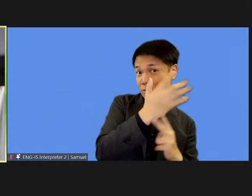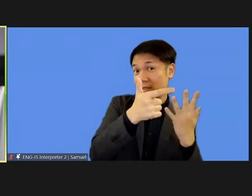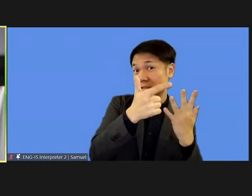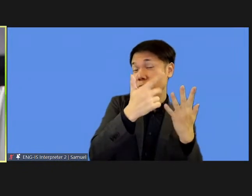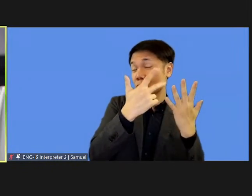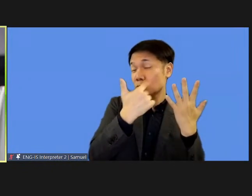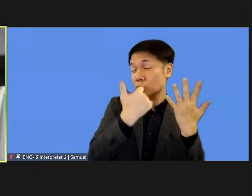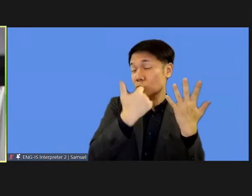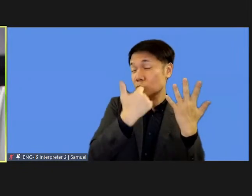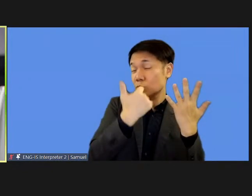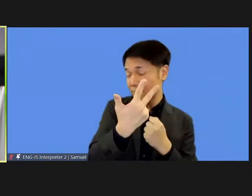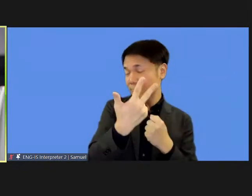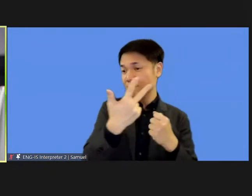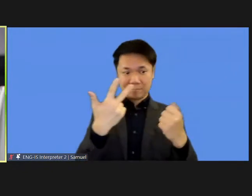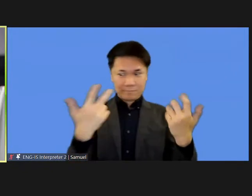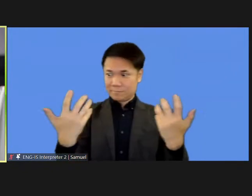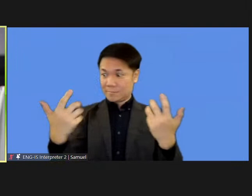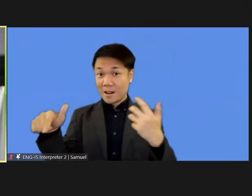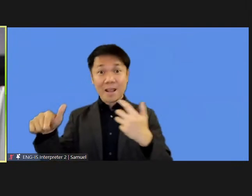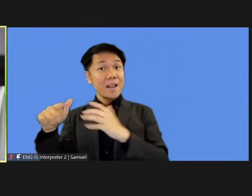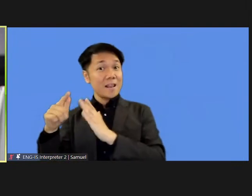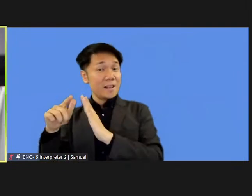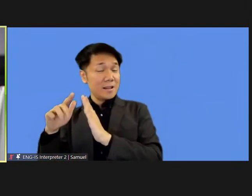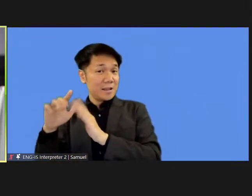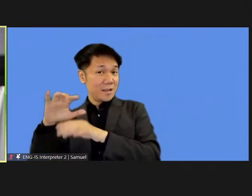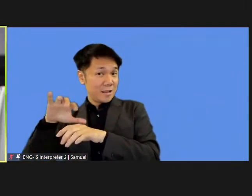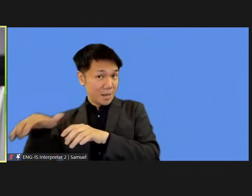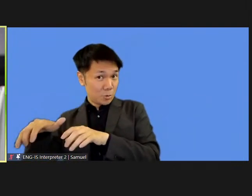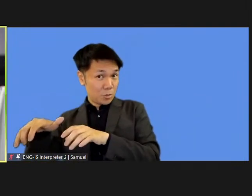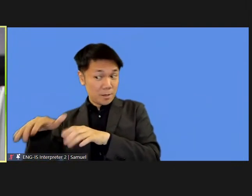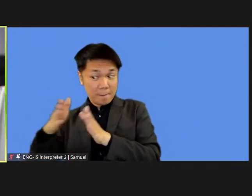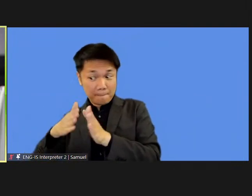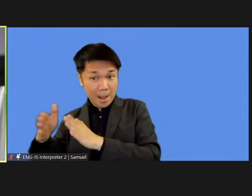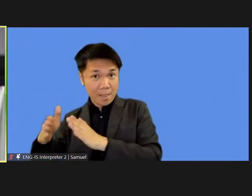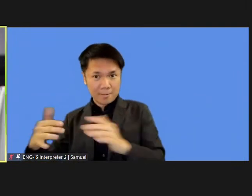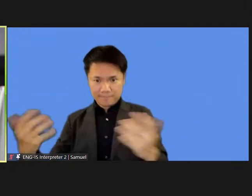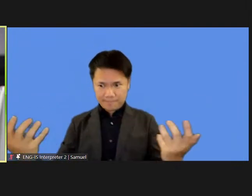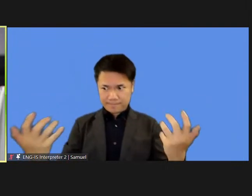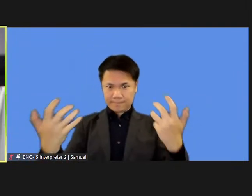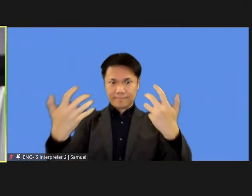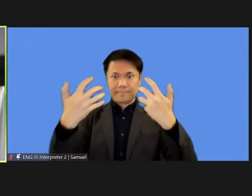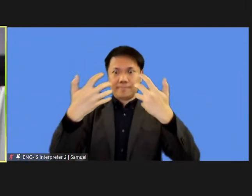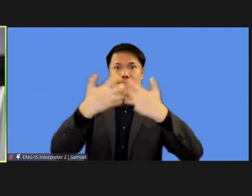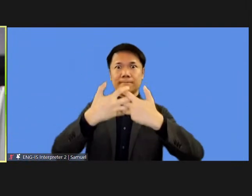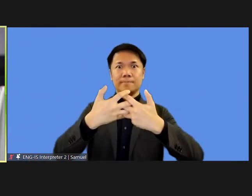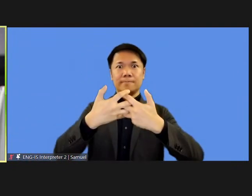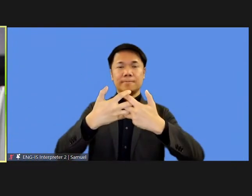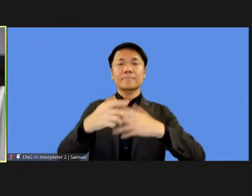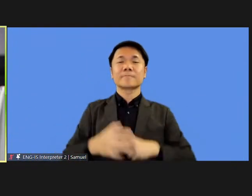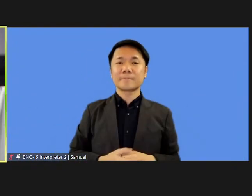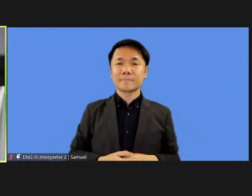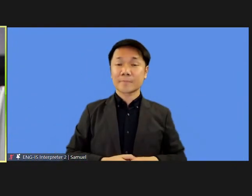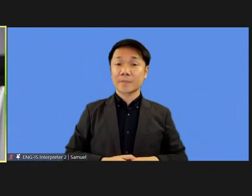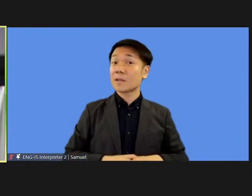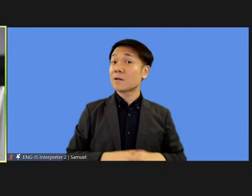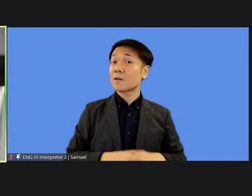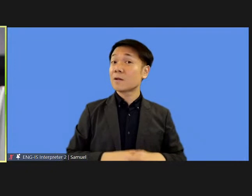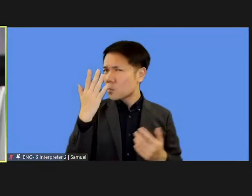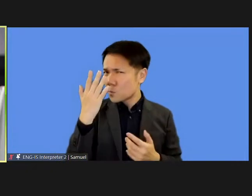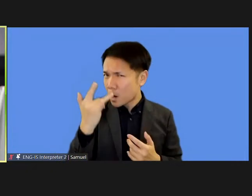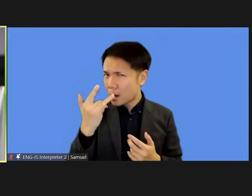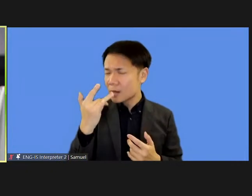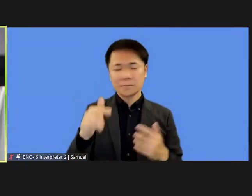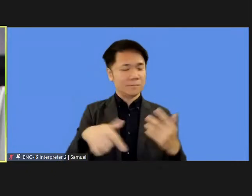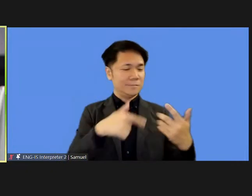Looking at the policies, we ensure that there's a representation of the persons with disabilities in the